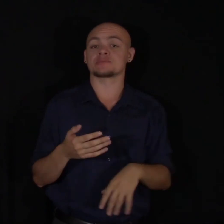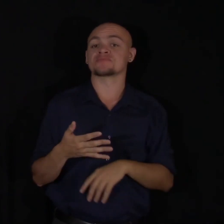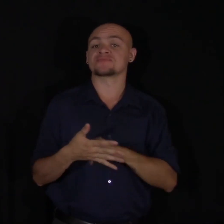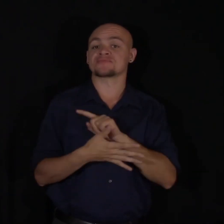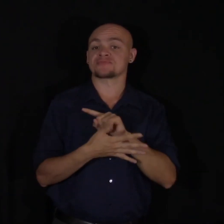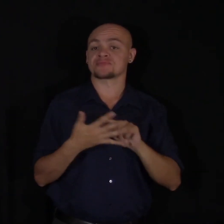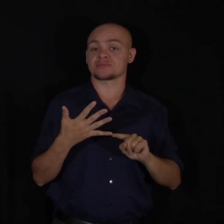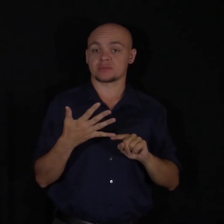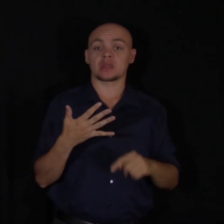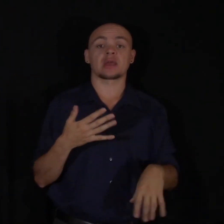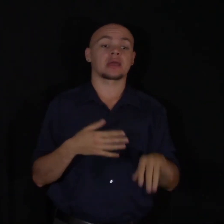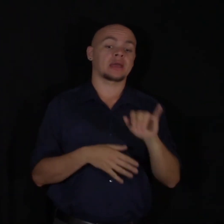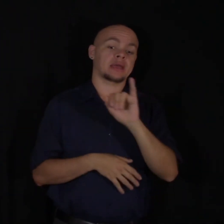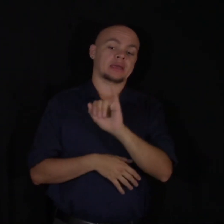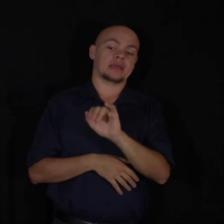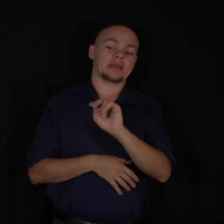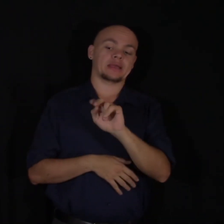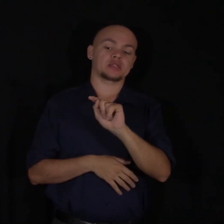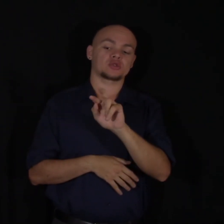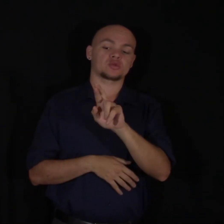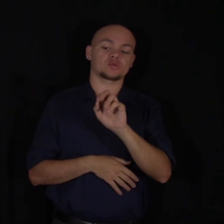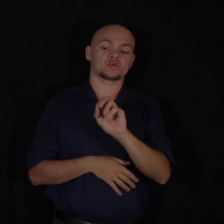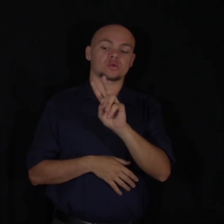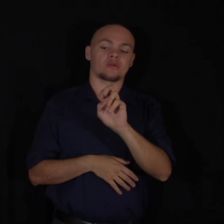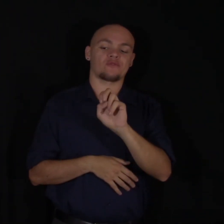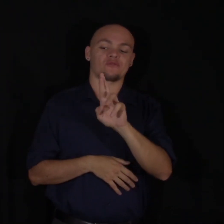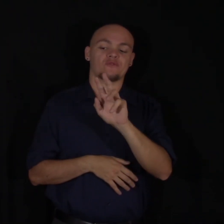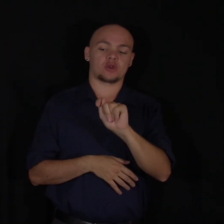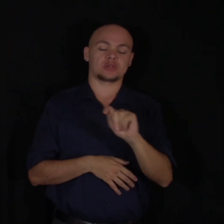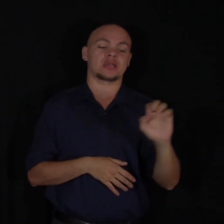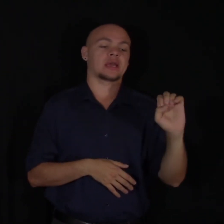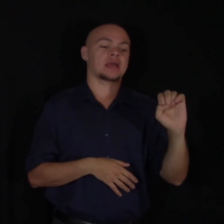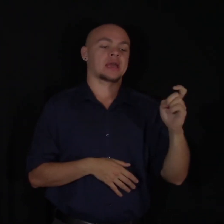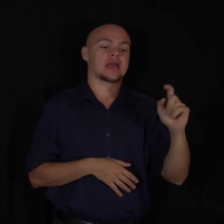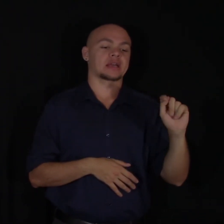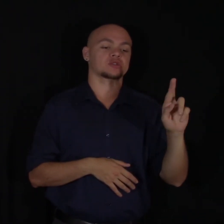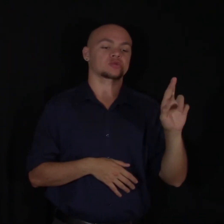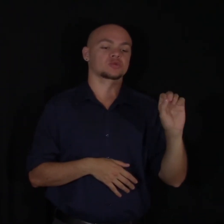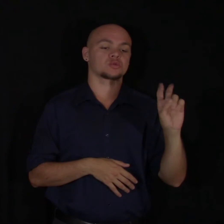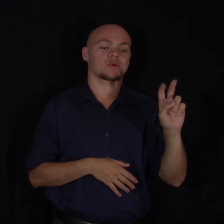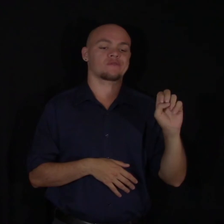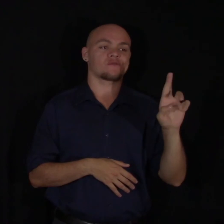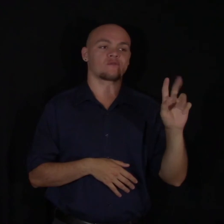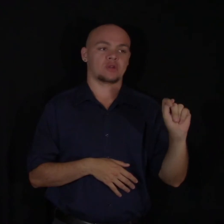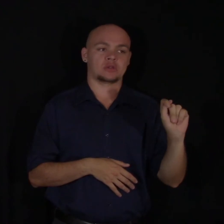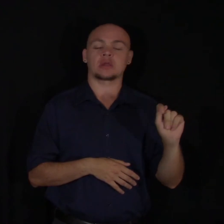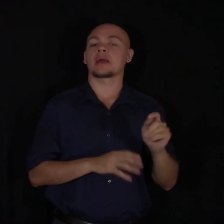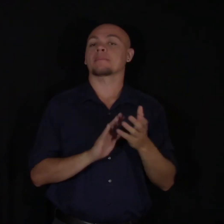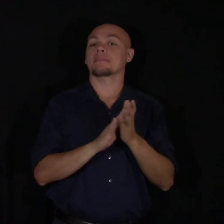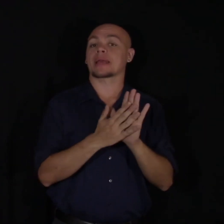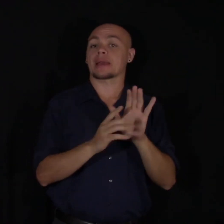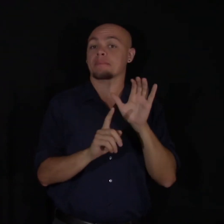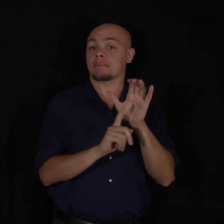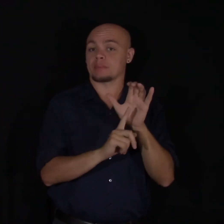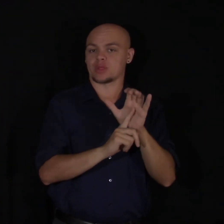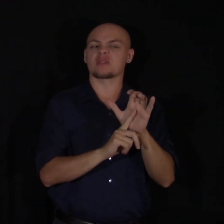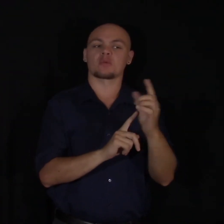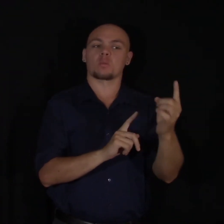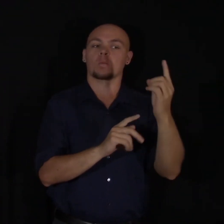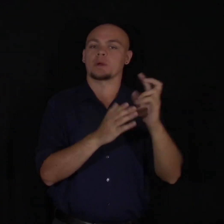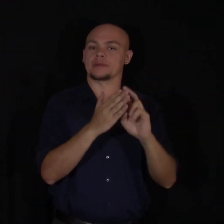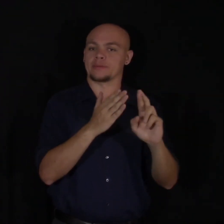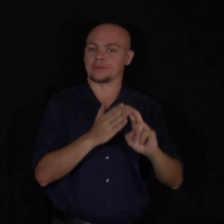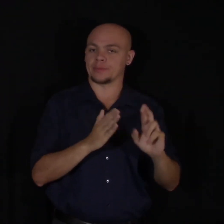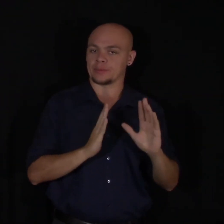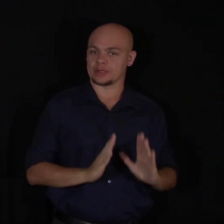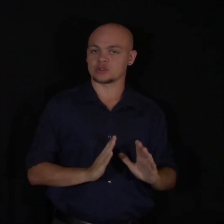terms introvert and extrovert were popularized by Swiss psychiatrist Carl Jung, where he basically stated that a person is